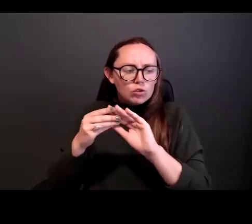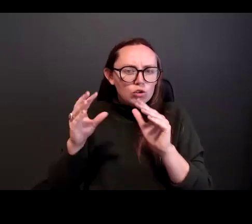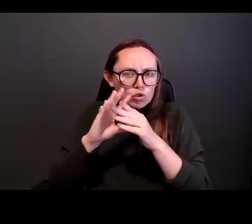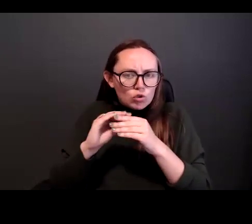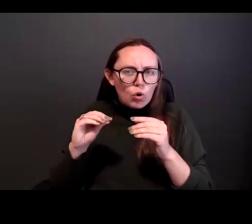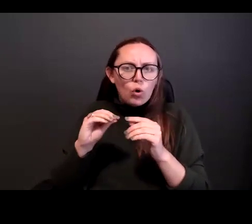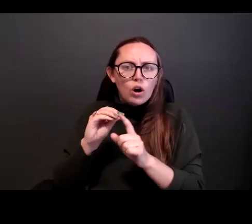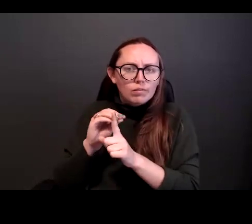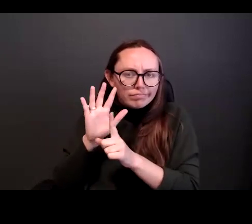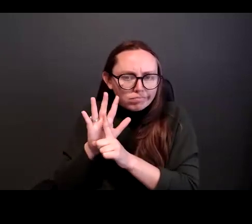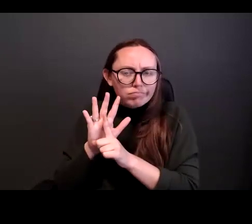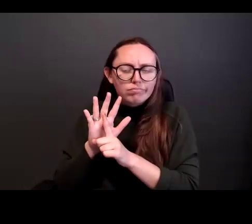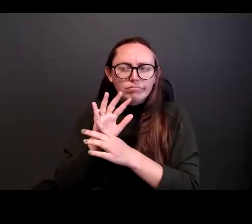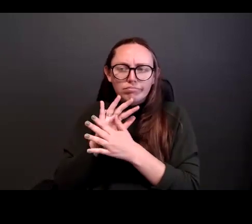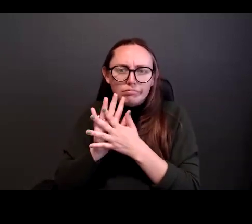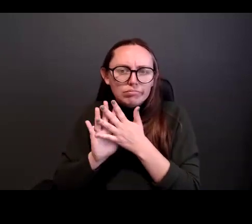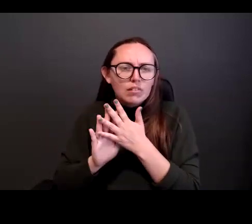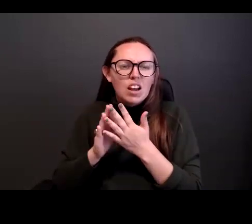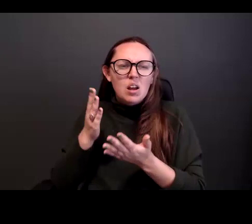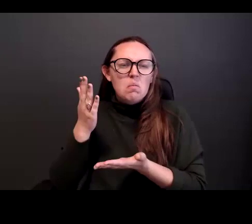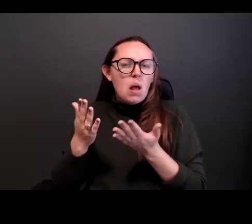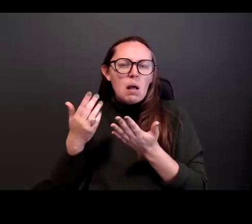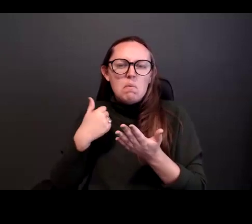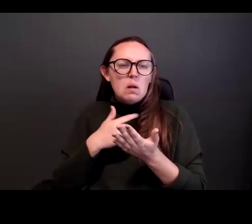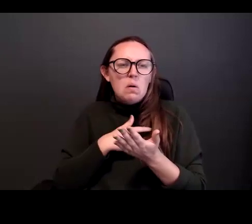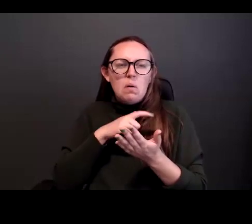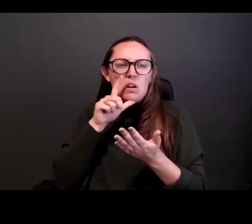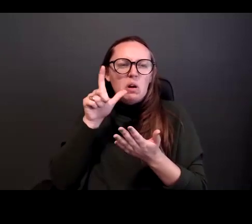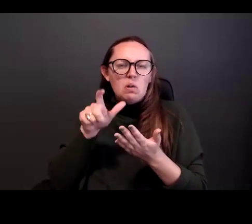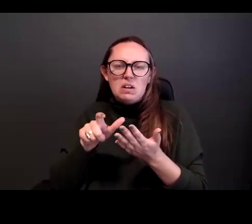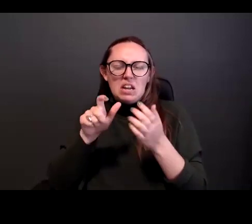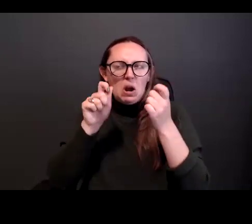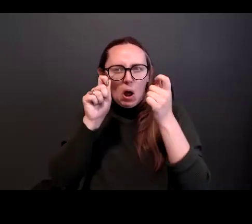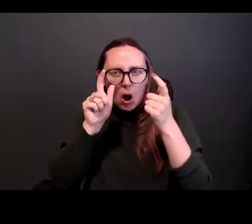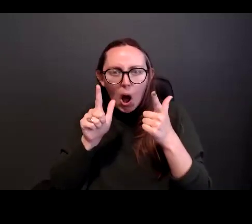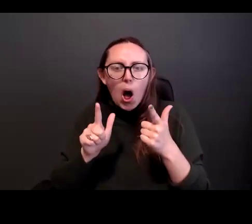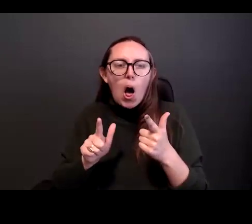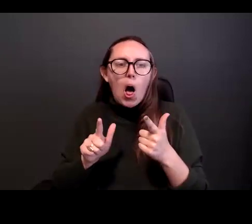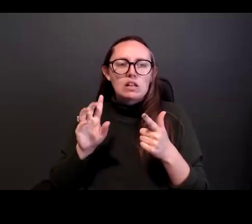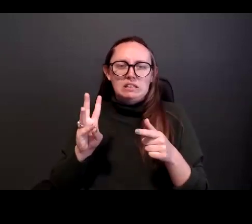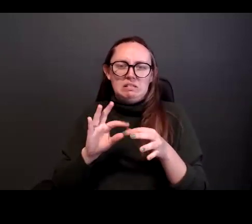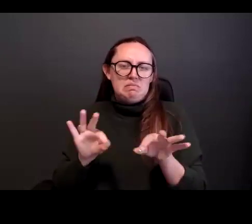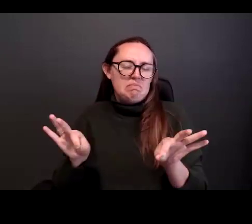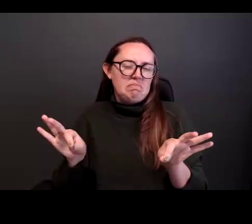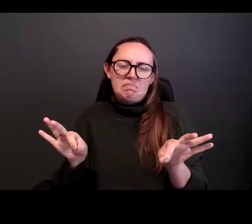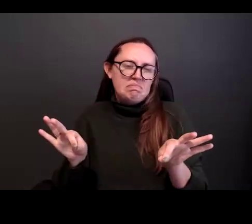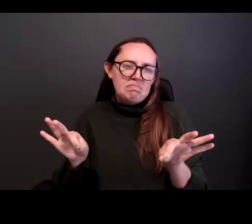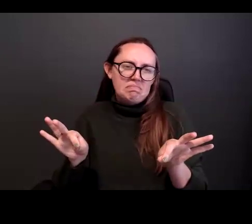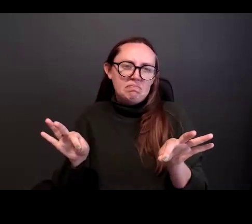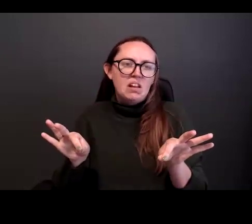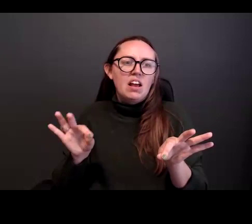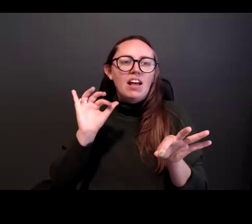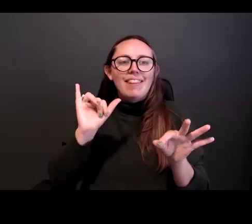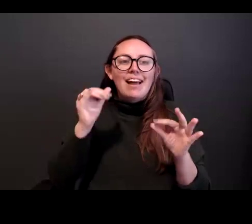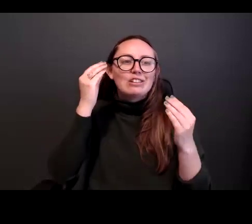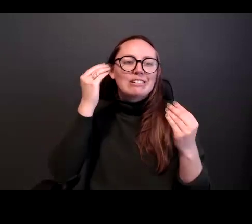we might need for this. So let's say I would take all of that where he's just filling in information.